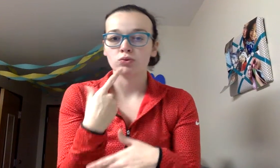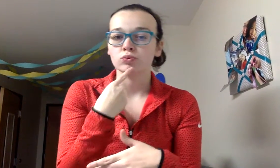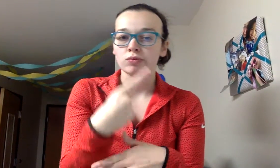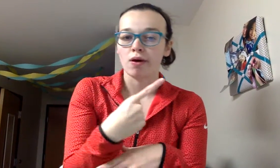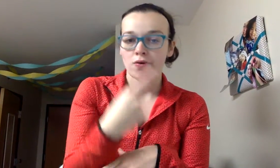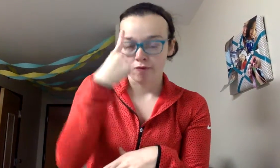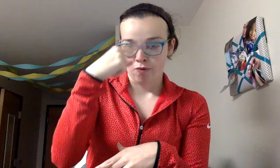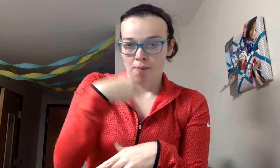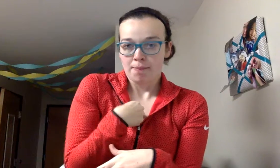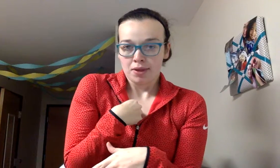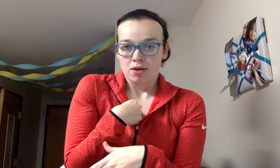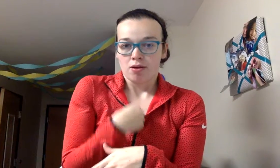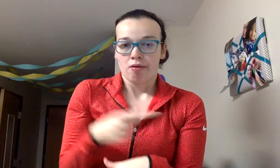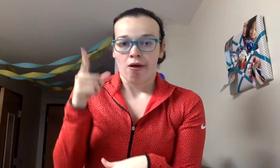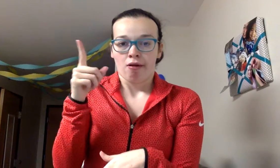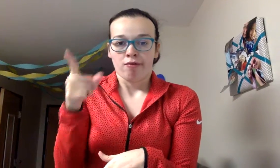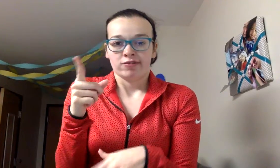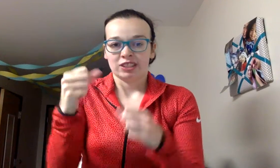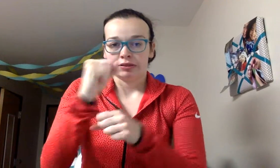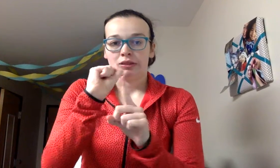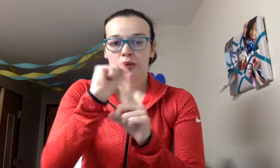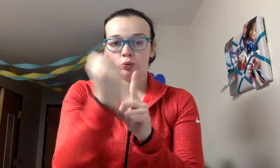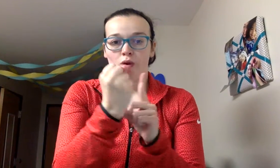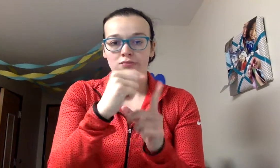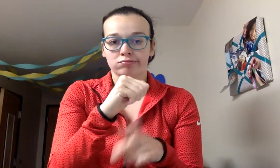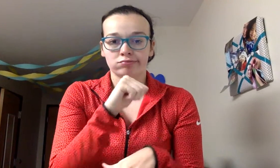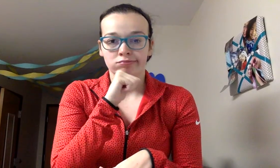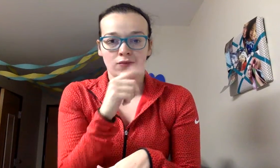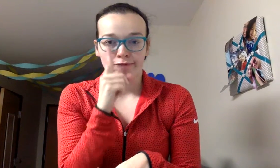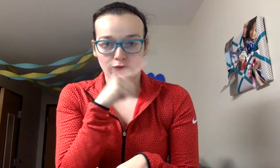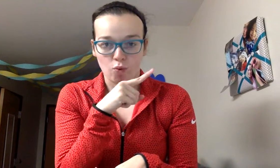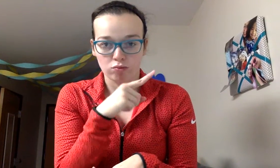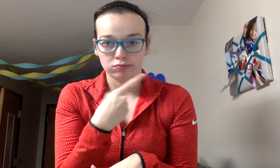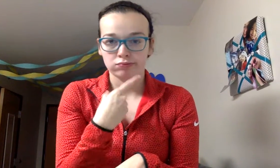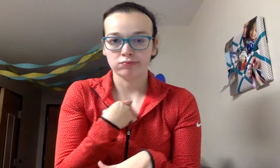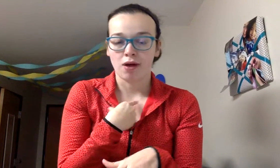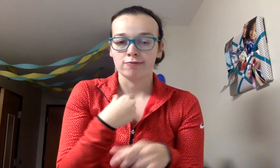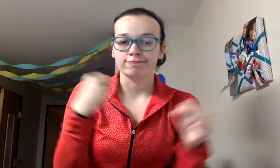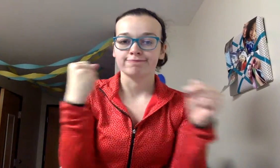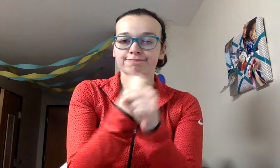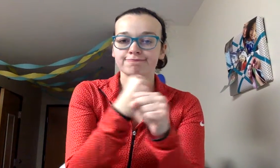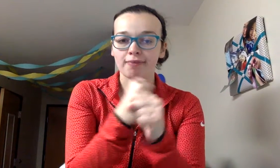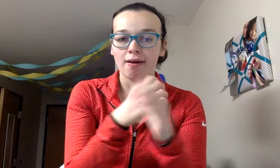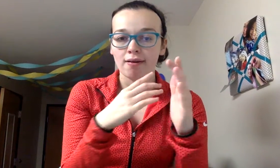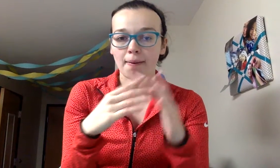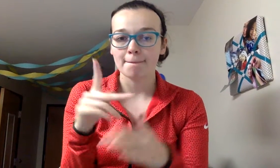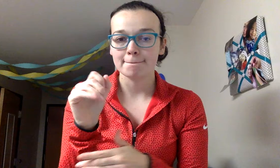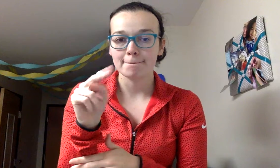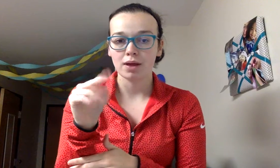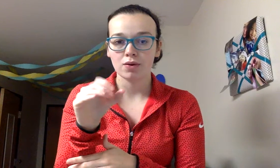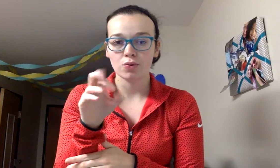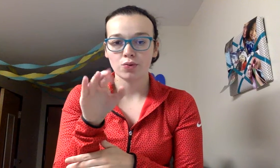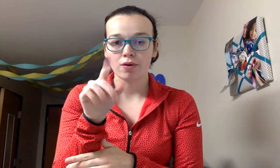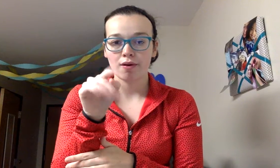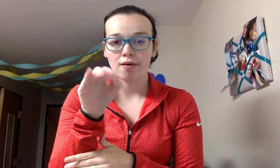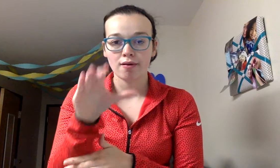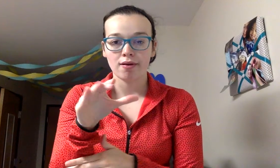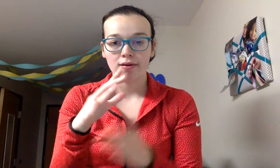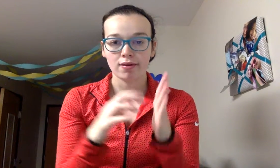me, it wasn't hypothetical. I've been fighting pancreatic cancer. It has now come back after surgery, chemotherapy, and radiation. And the doctors tell